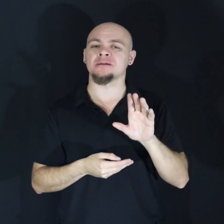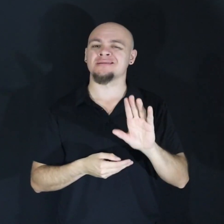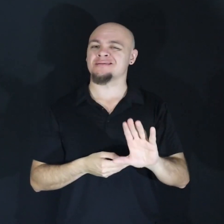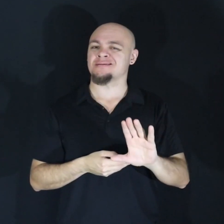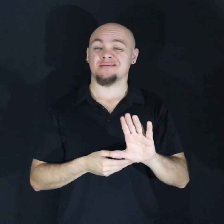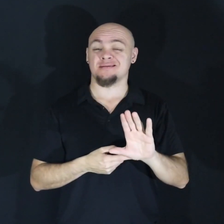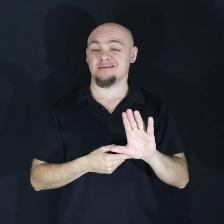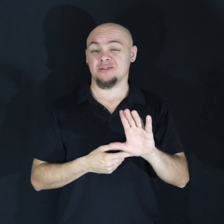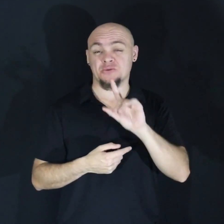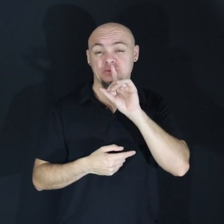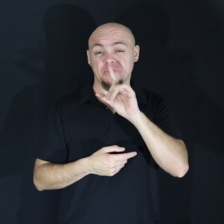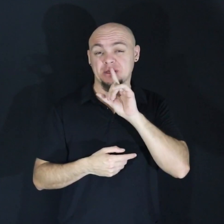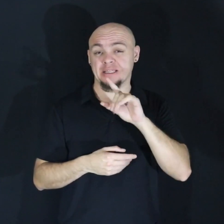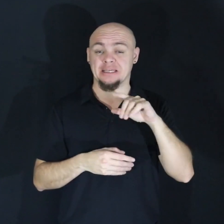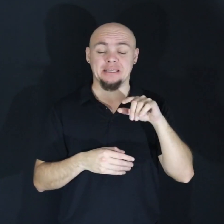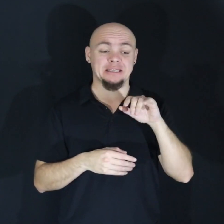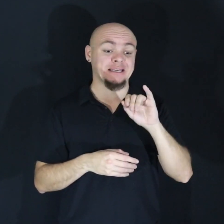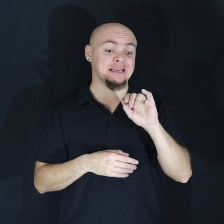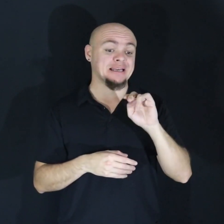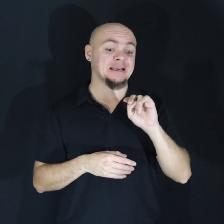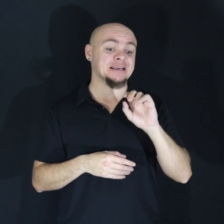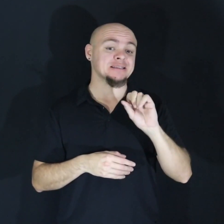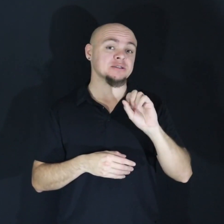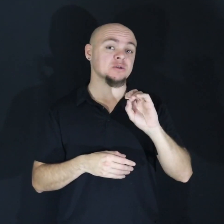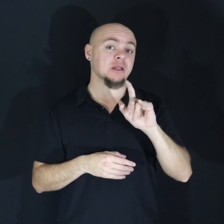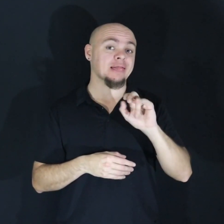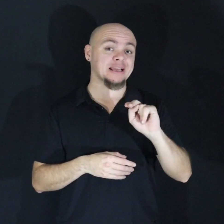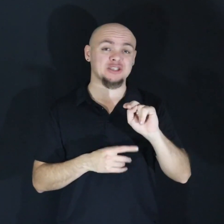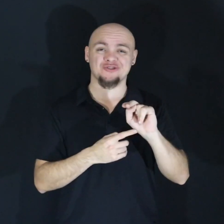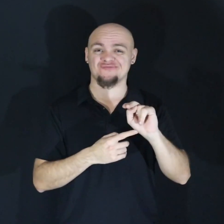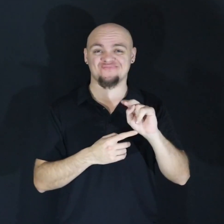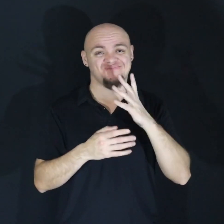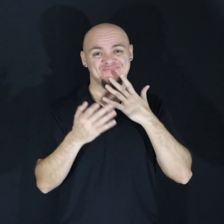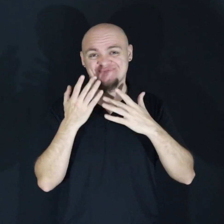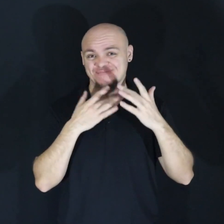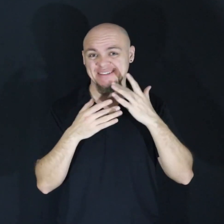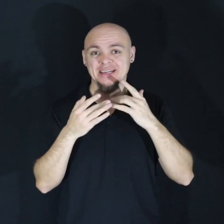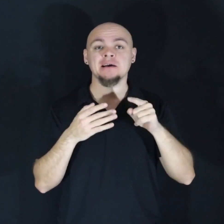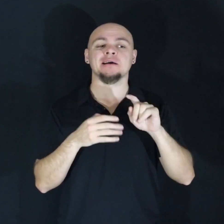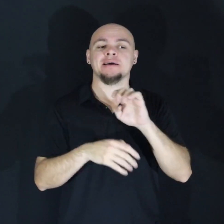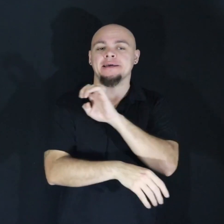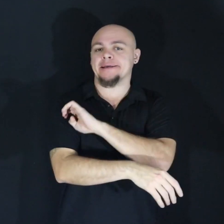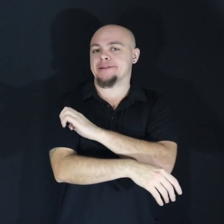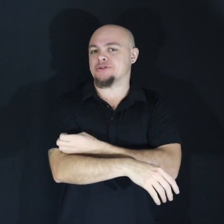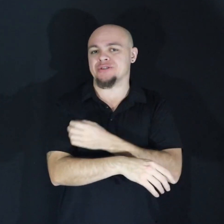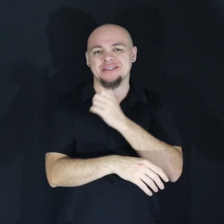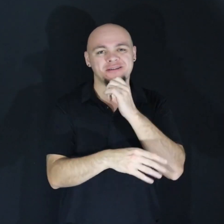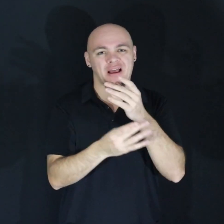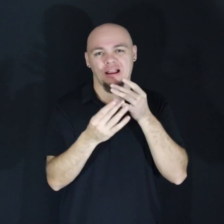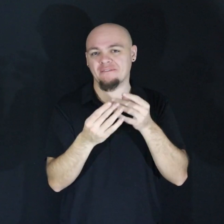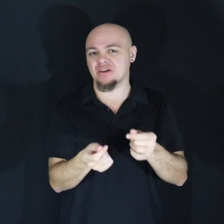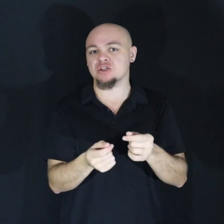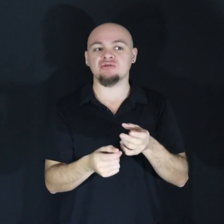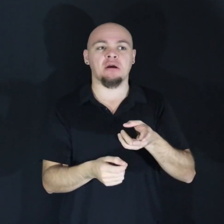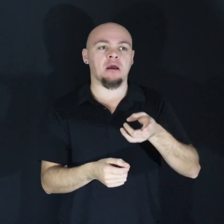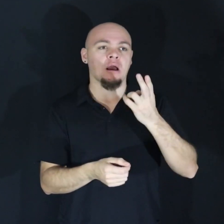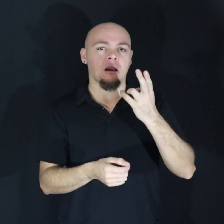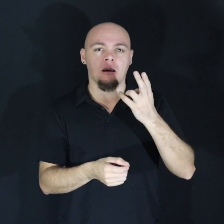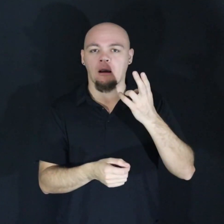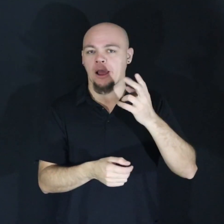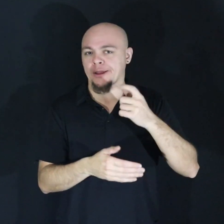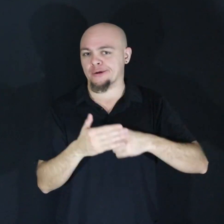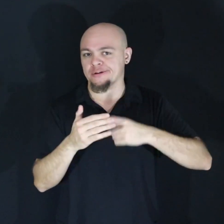often poorly insulated, leading to massive energy inefficiencies, high costs in heating and